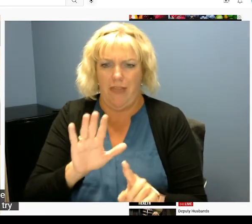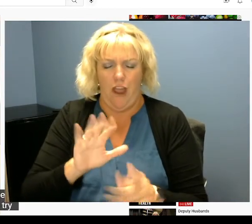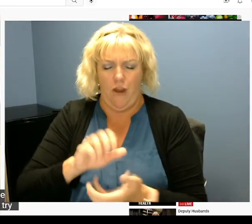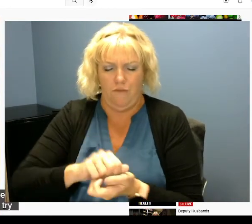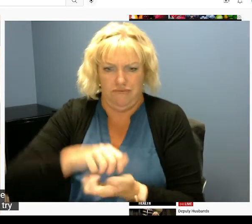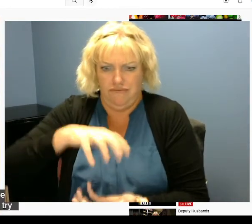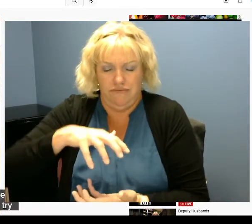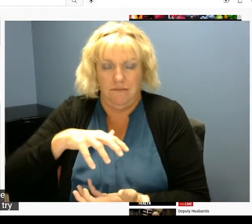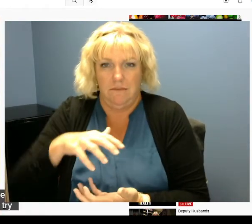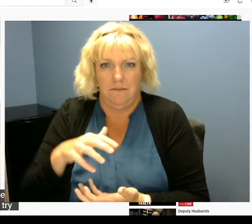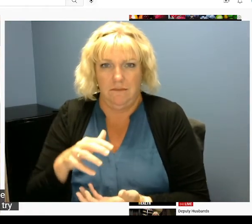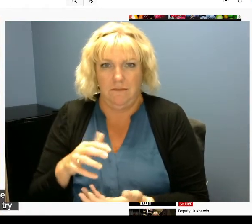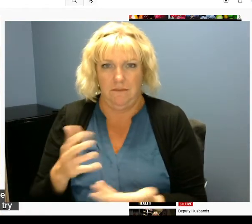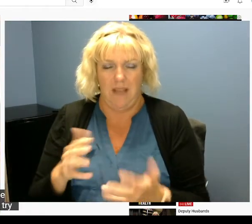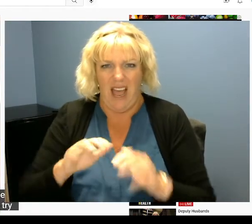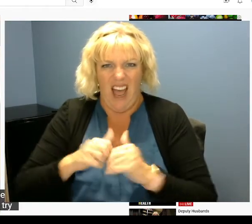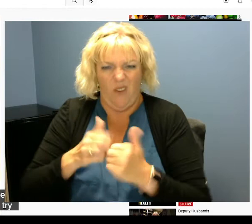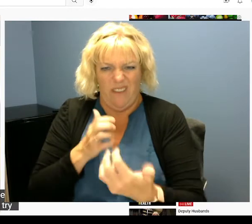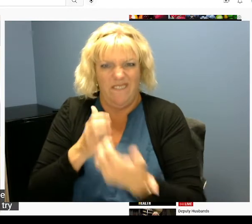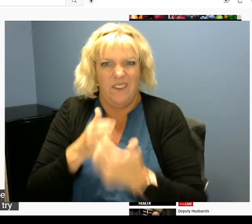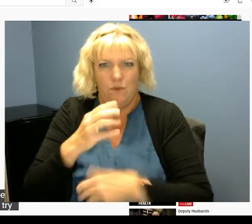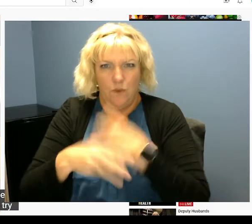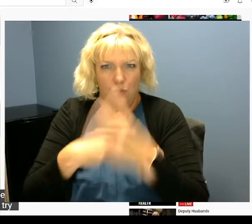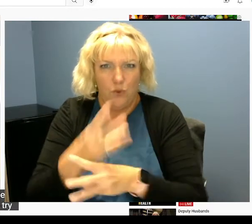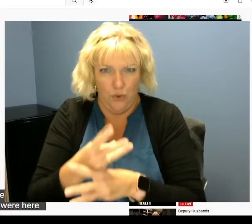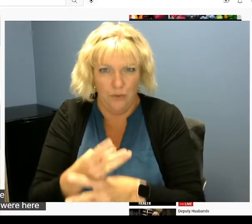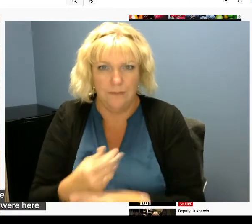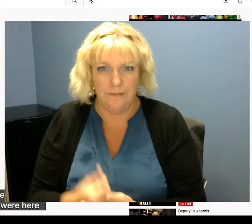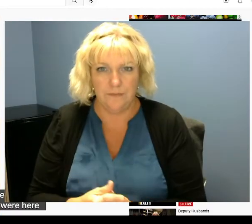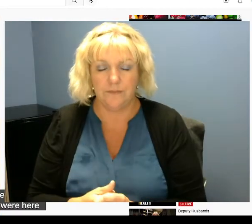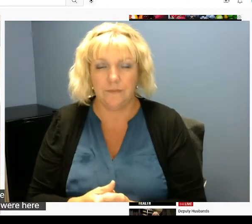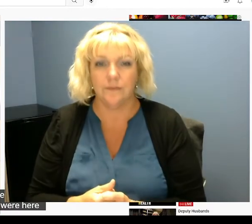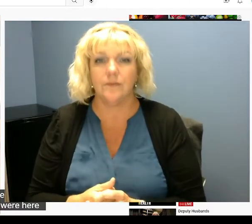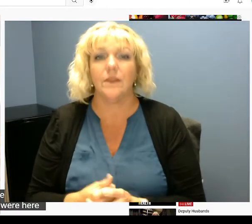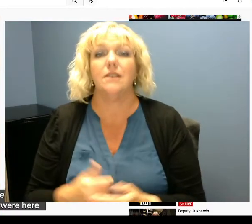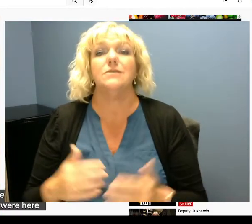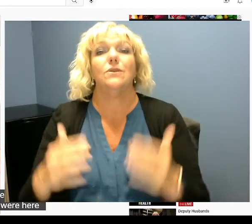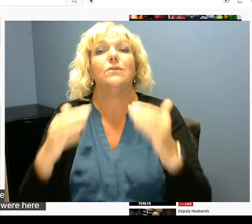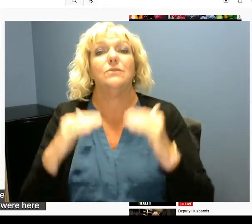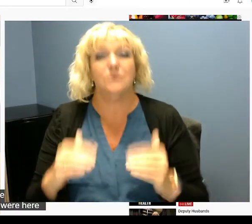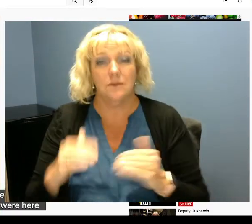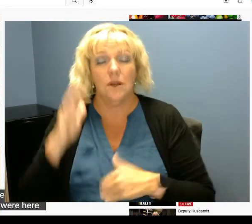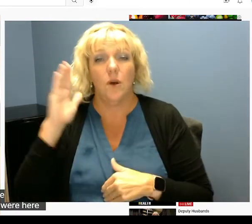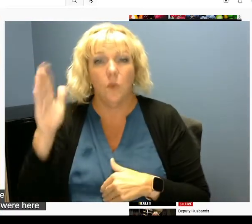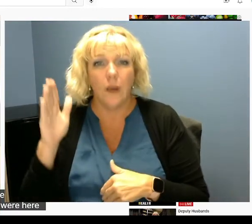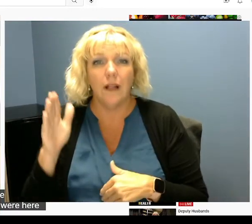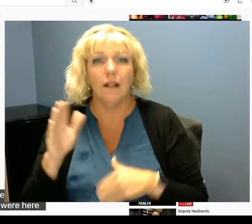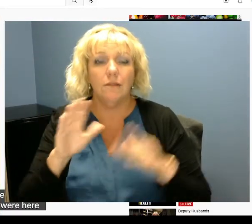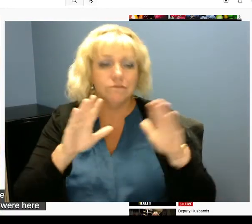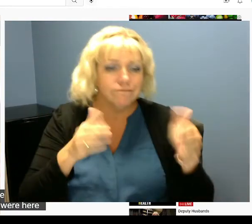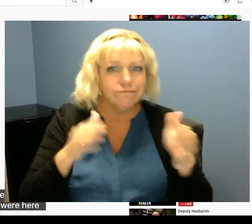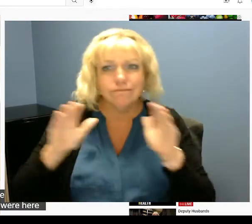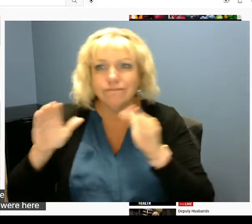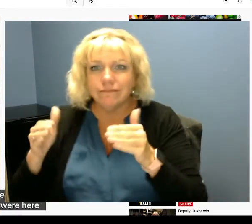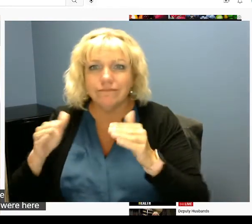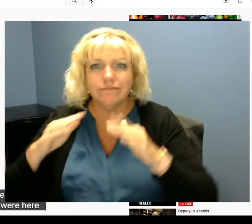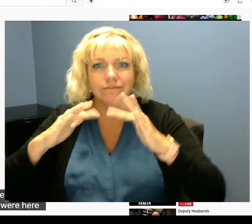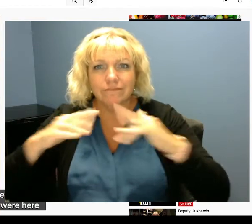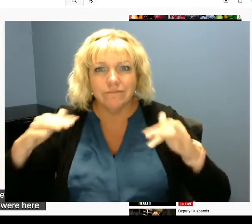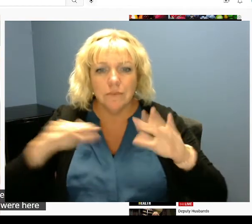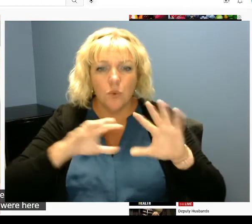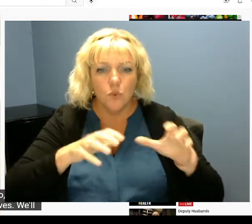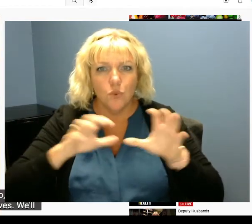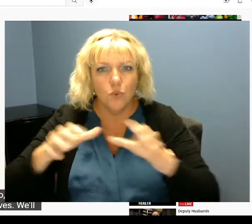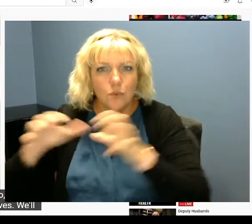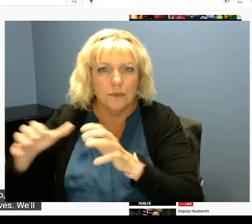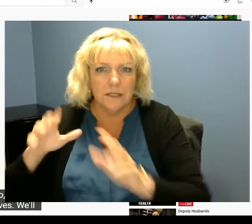gonna consider several different groups of people just to try to get a little bit more focused. So we'll talk about some of the earliest peoples that were